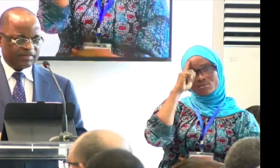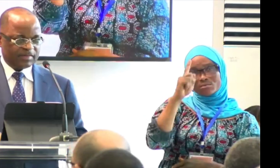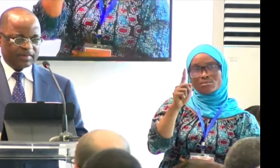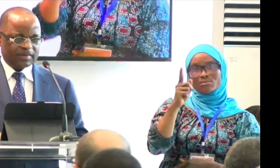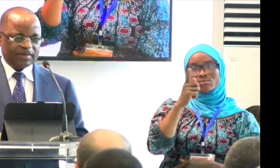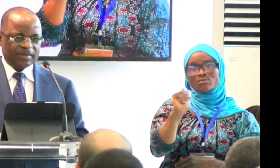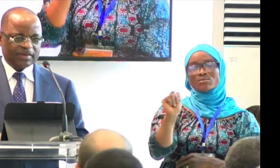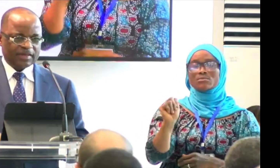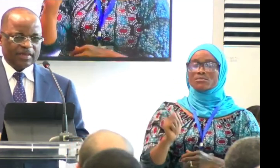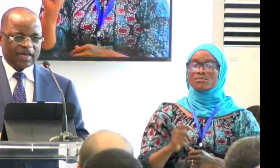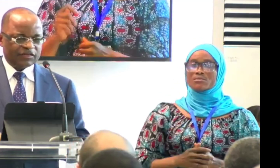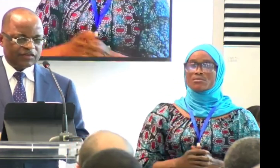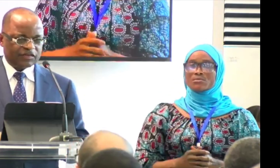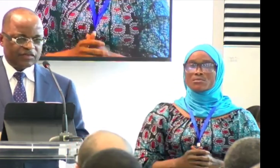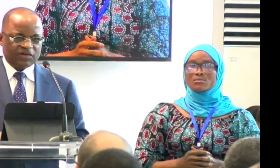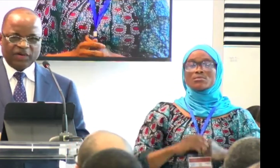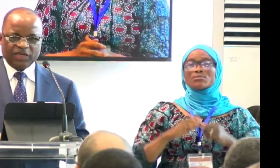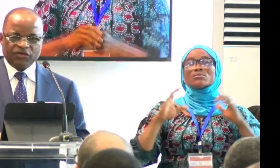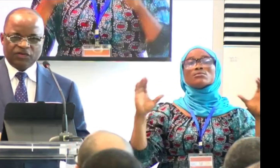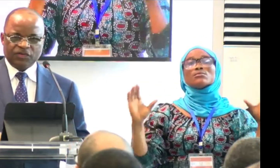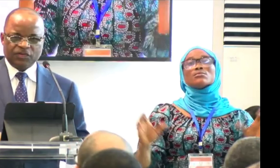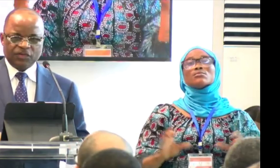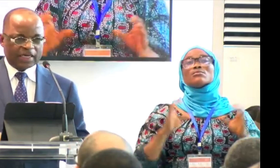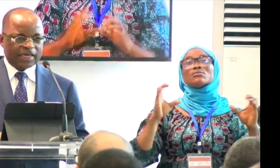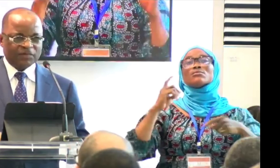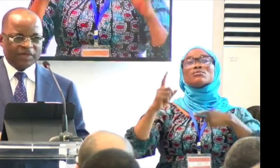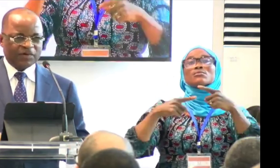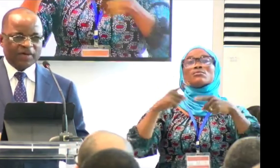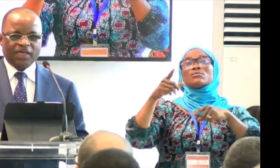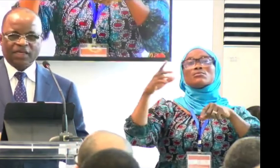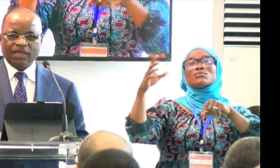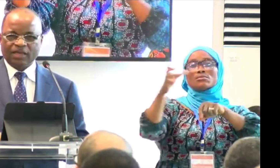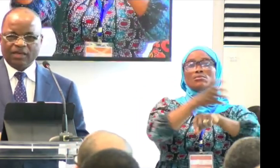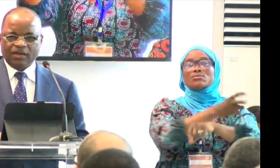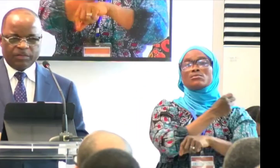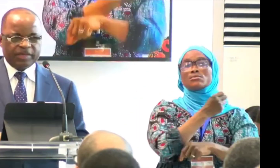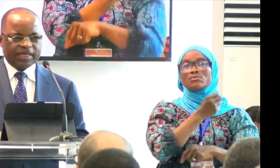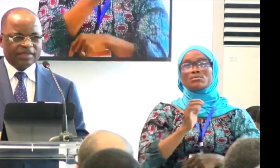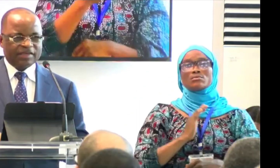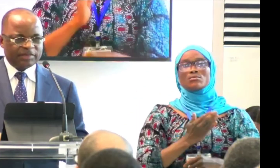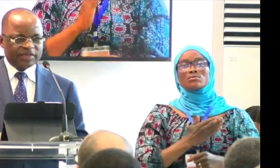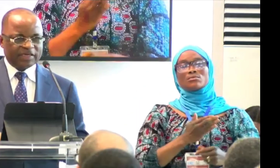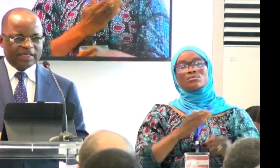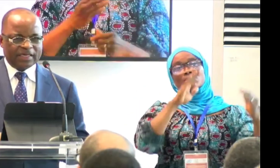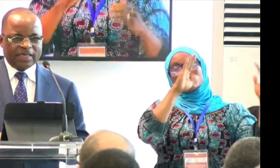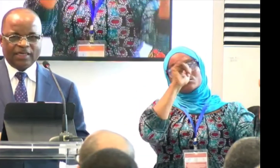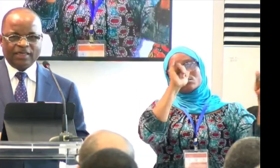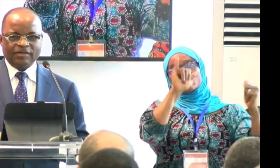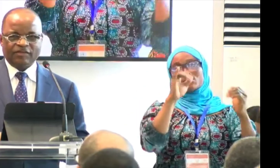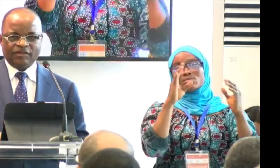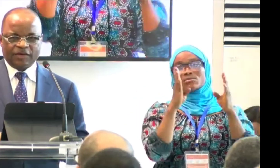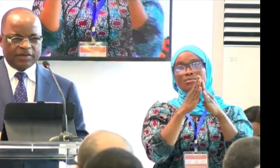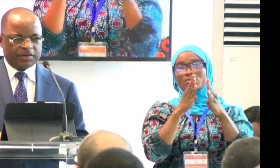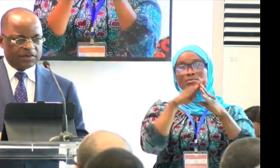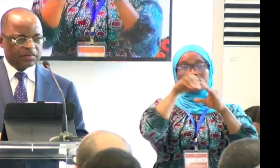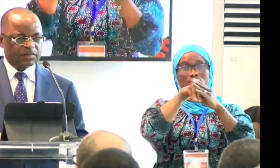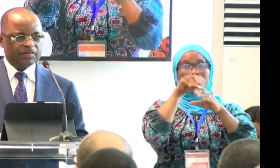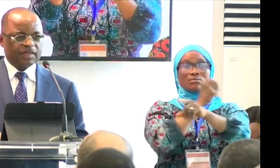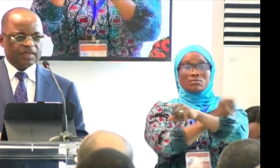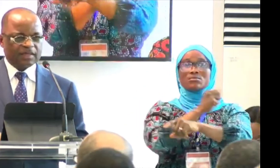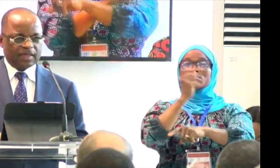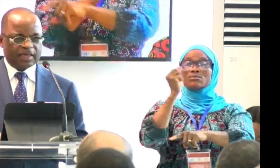this action you're going to take, and we really hope that this meeting here in Sierra